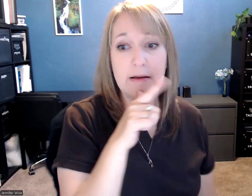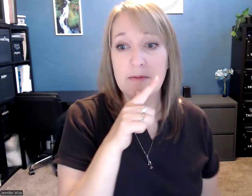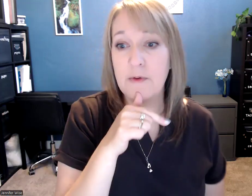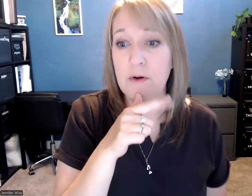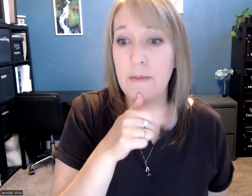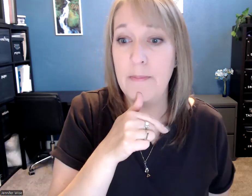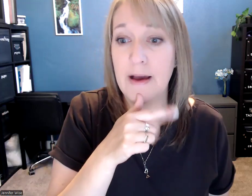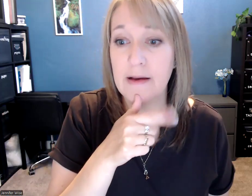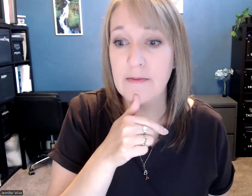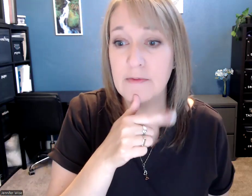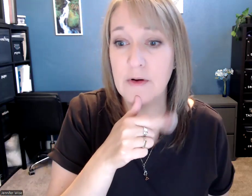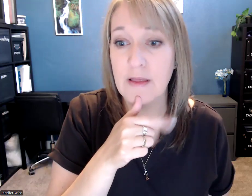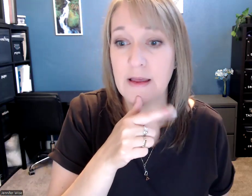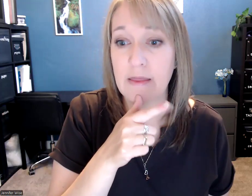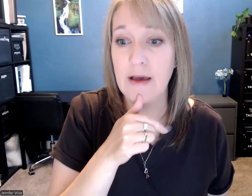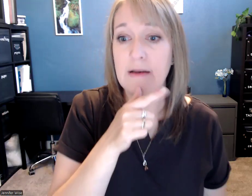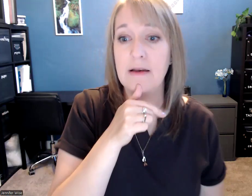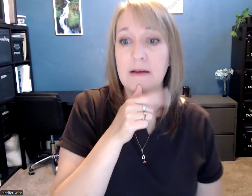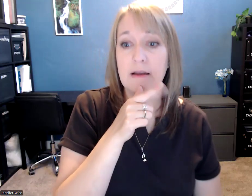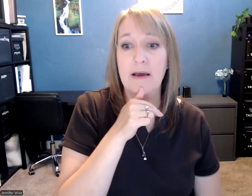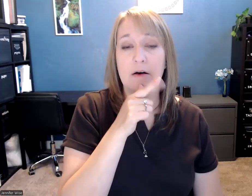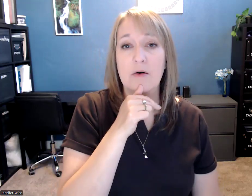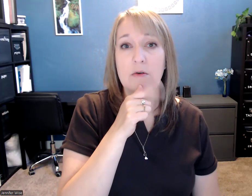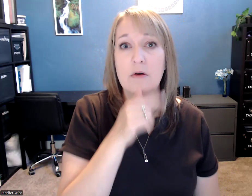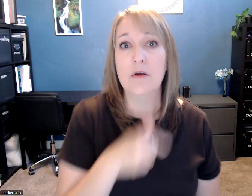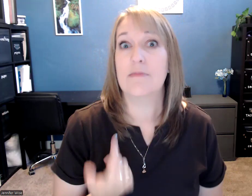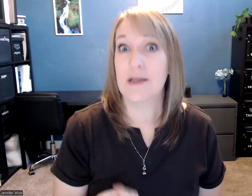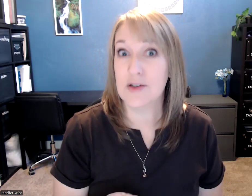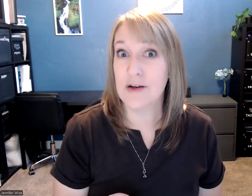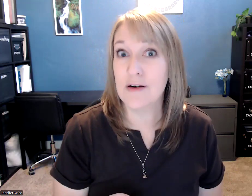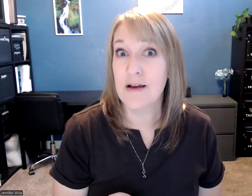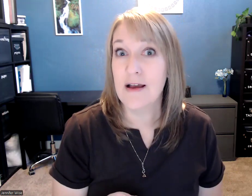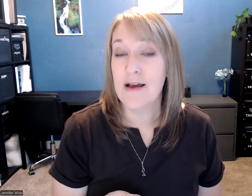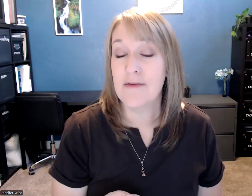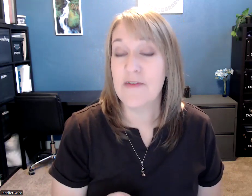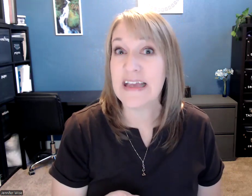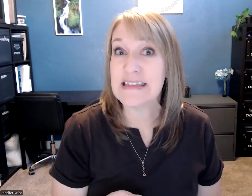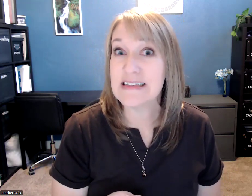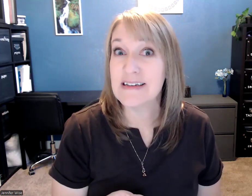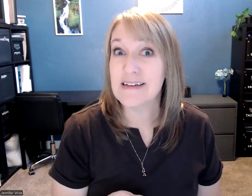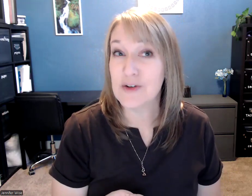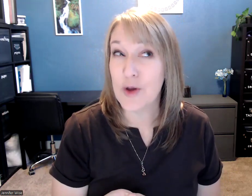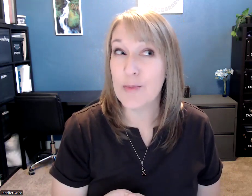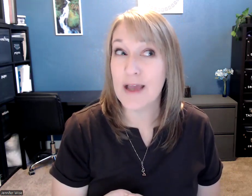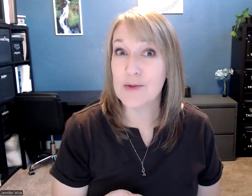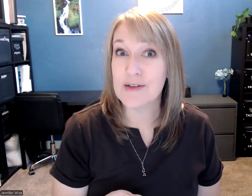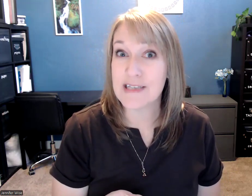and forth like that. Now, make sure your face, your non-manual